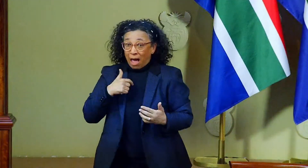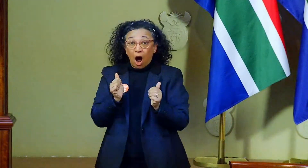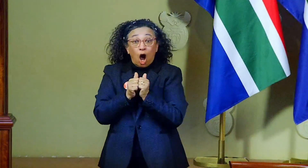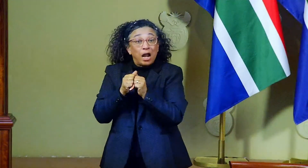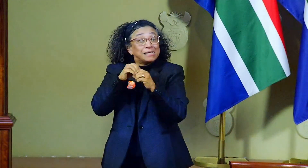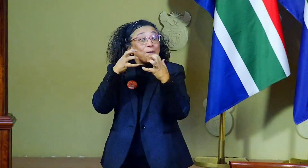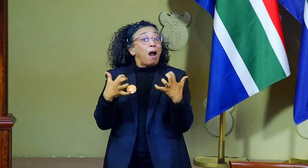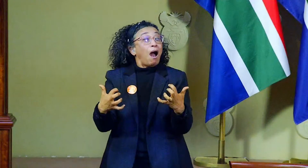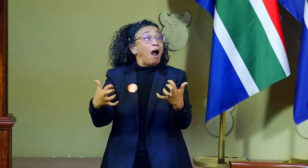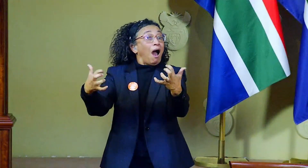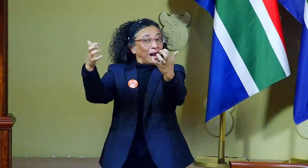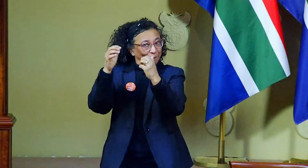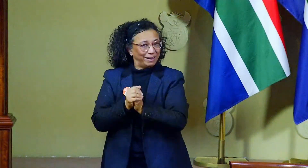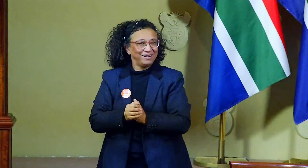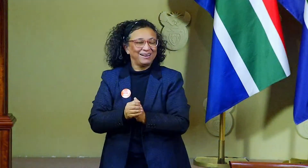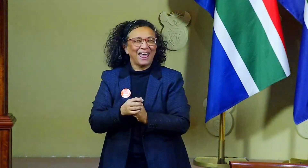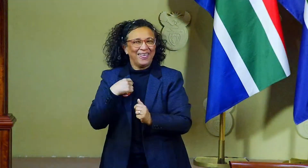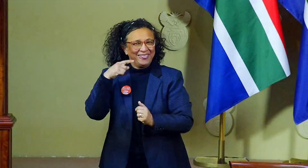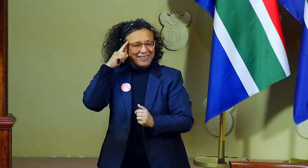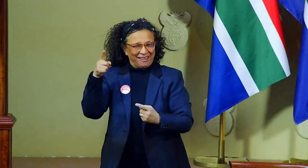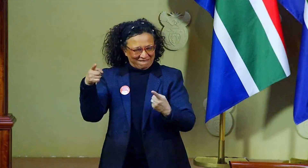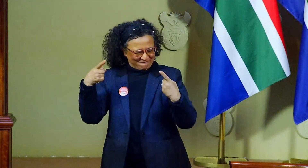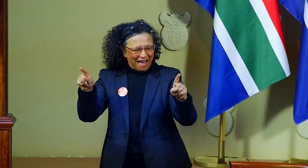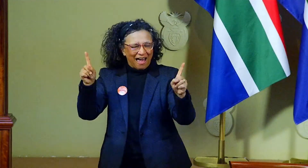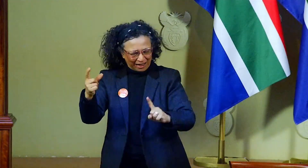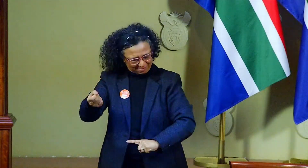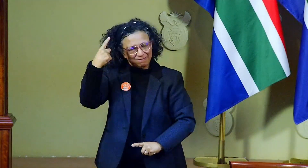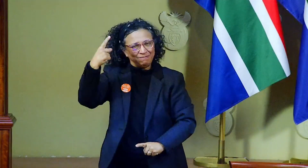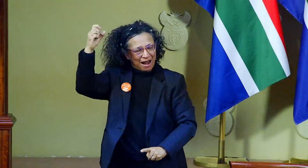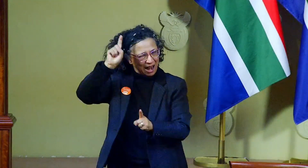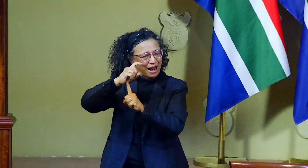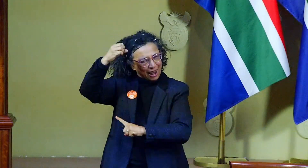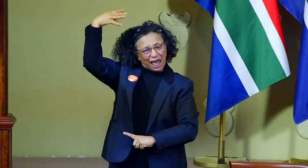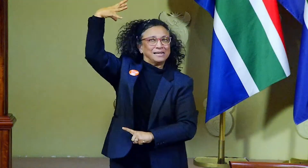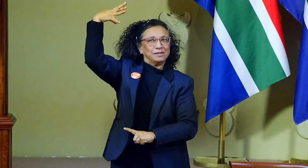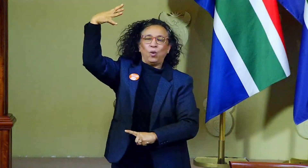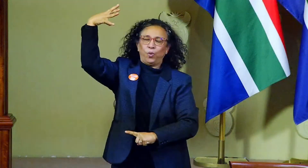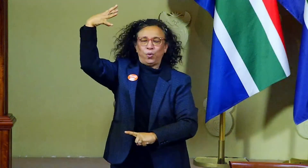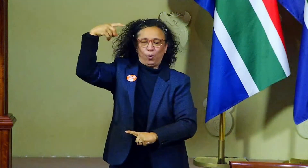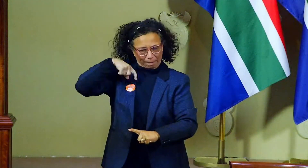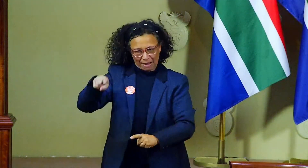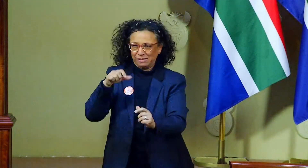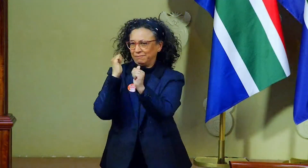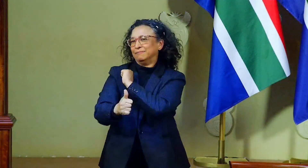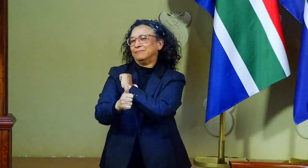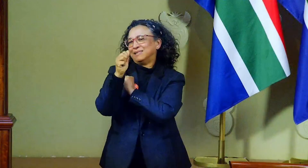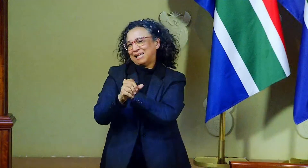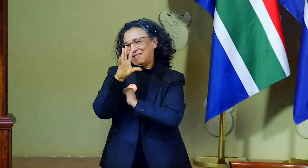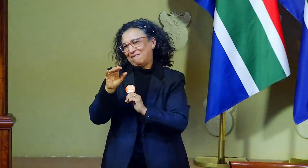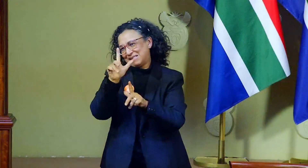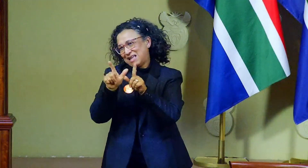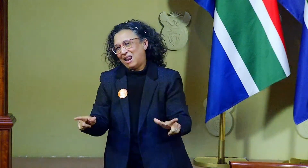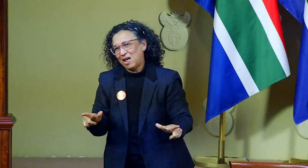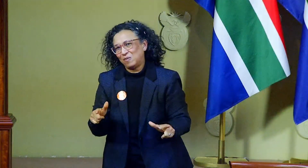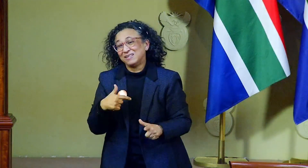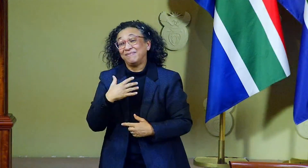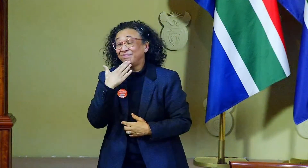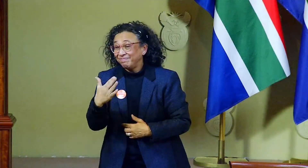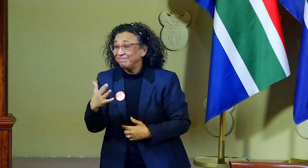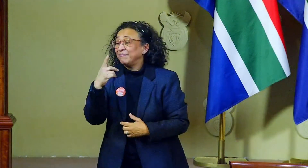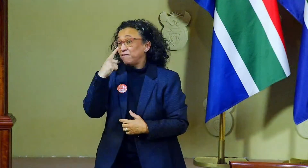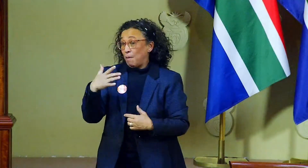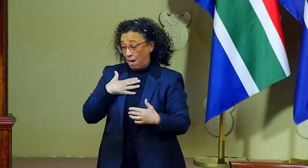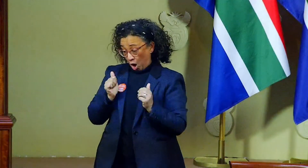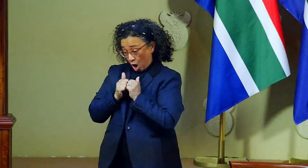language. Thank you for pushing this forward. And then in Parliament, I think they already